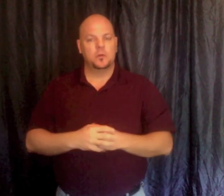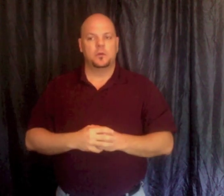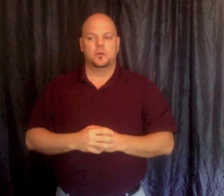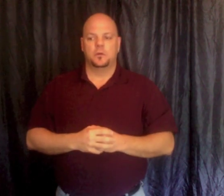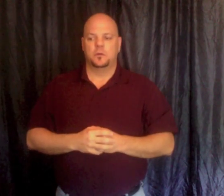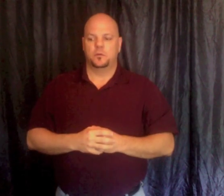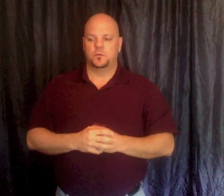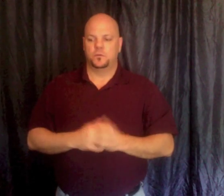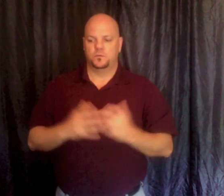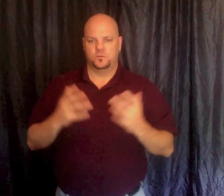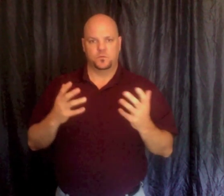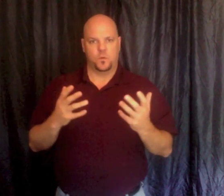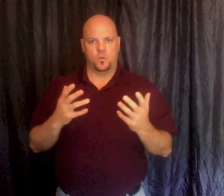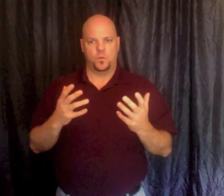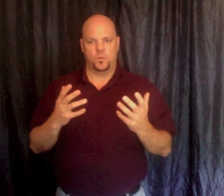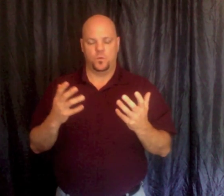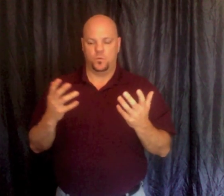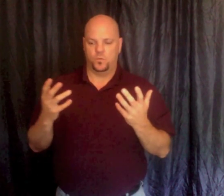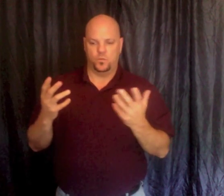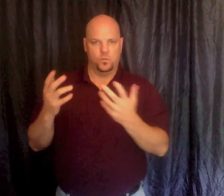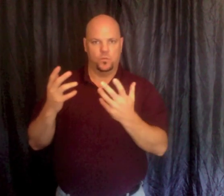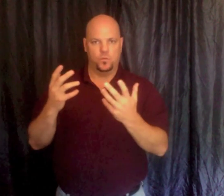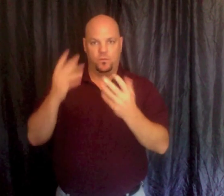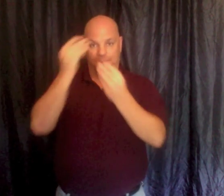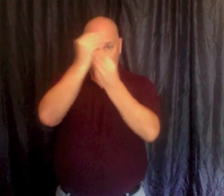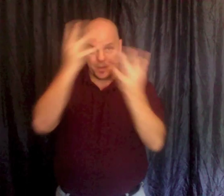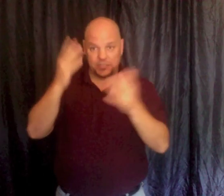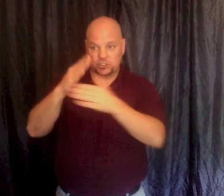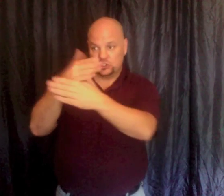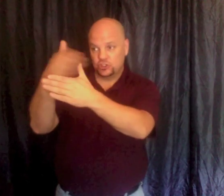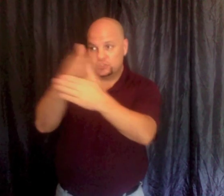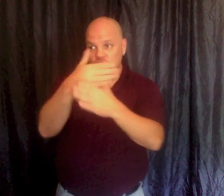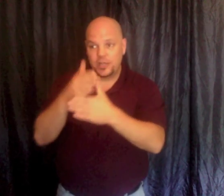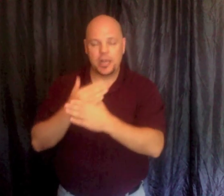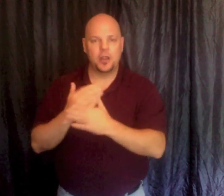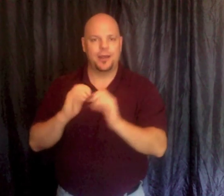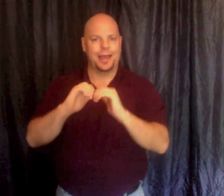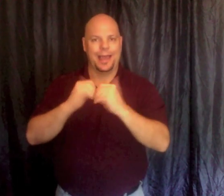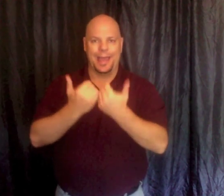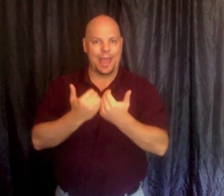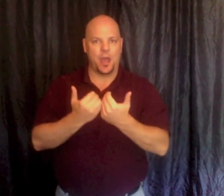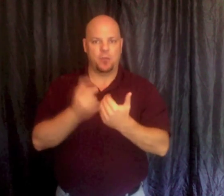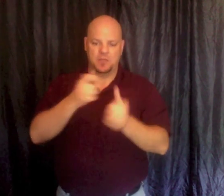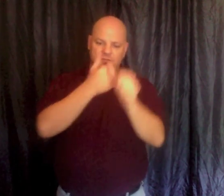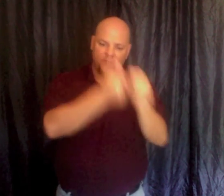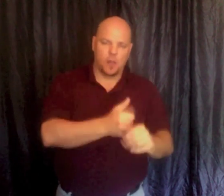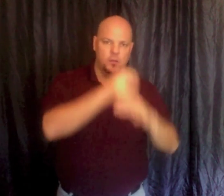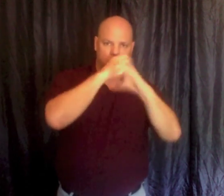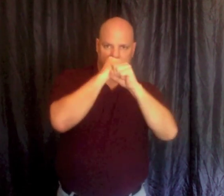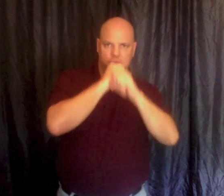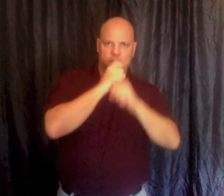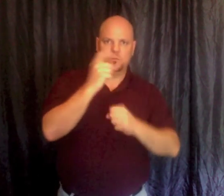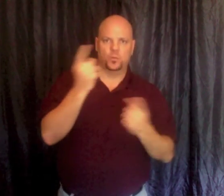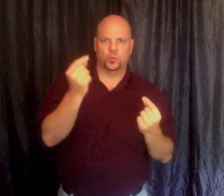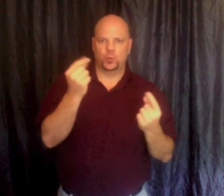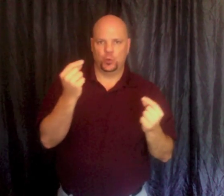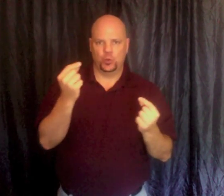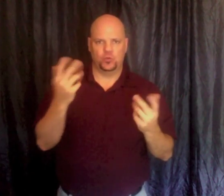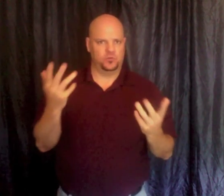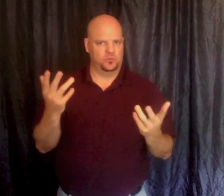How do you share information when you're stuck with the idea of confidentiality? If you think about confidentiality,